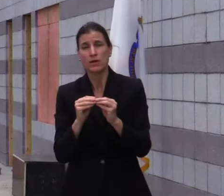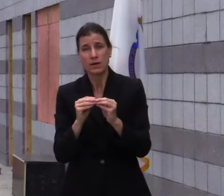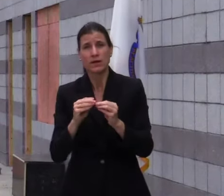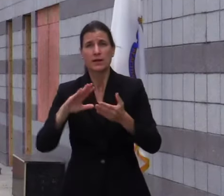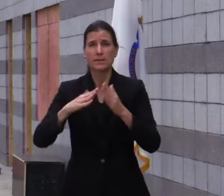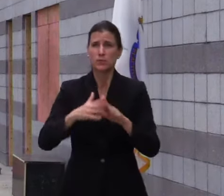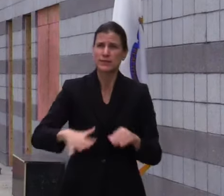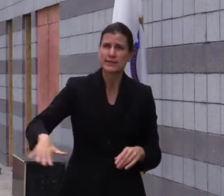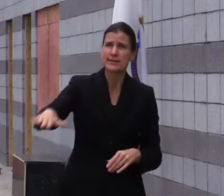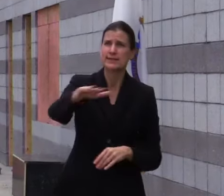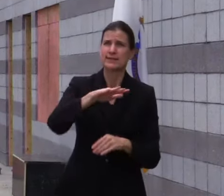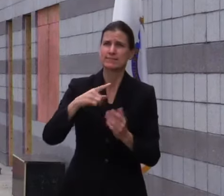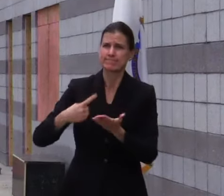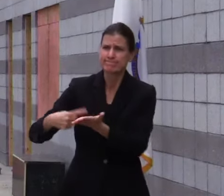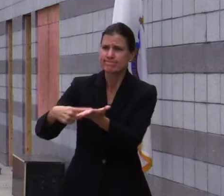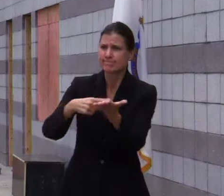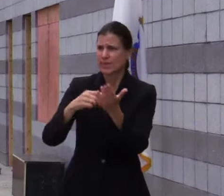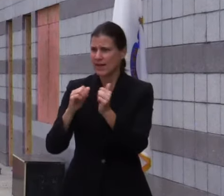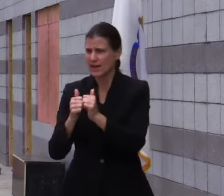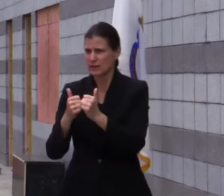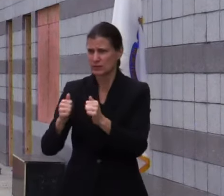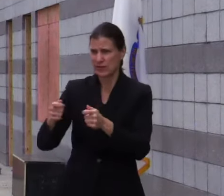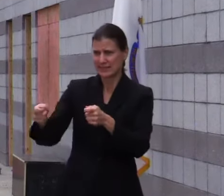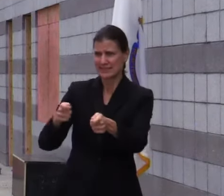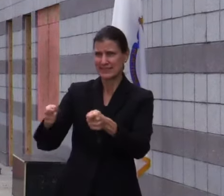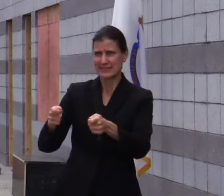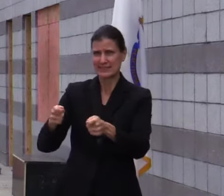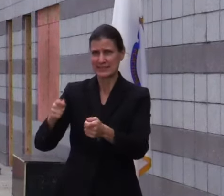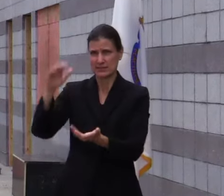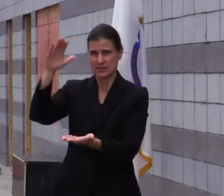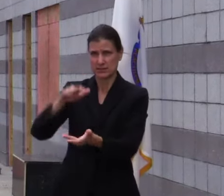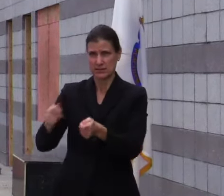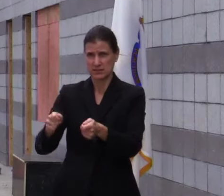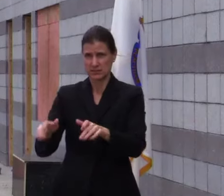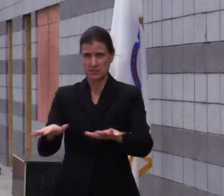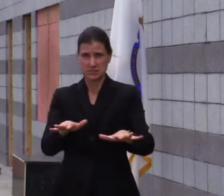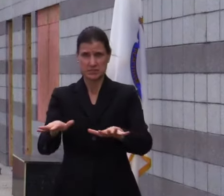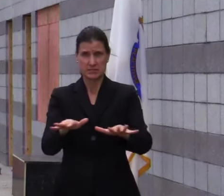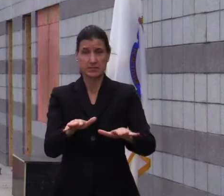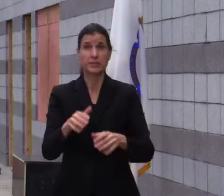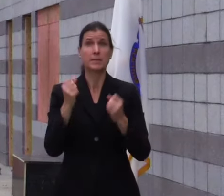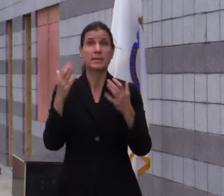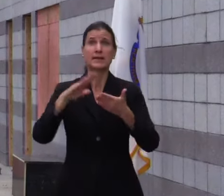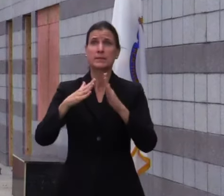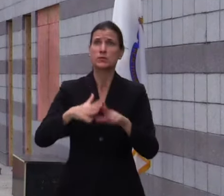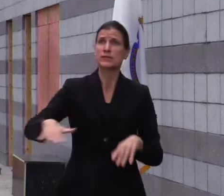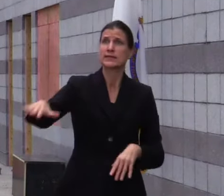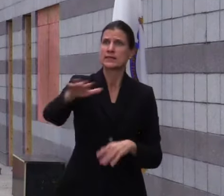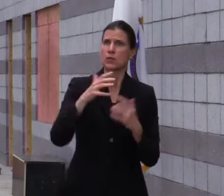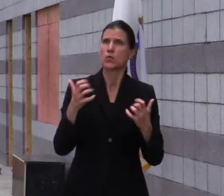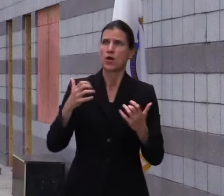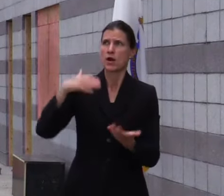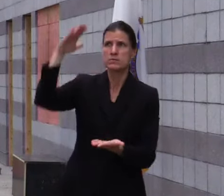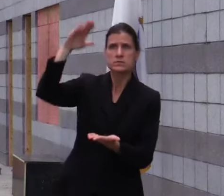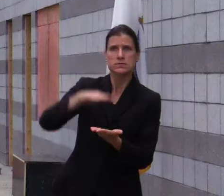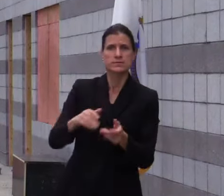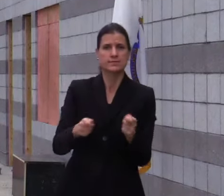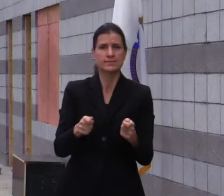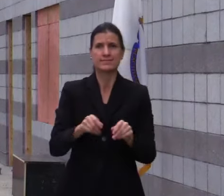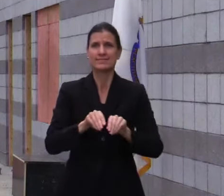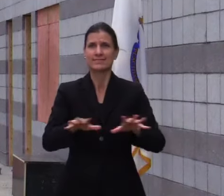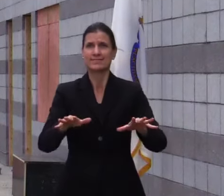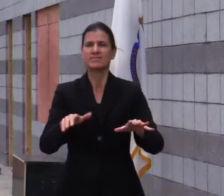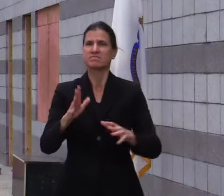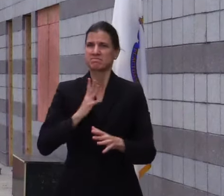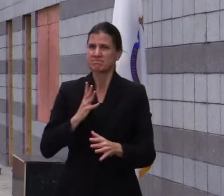speaking, if a community believes, based on their population density or some other issue, that they need to go further